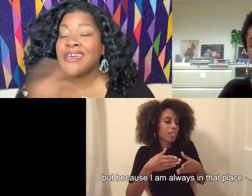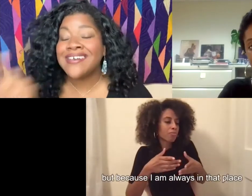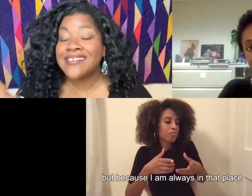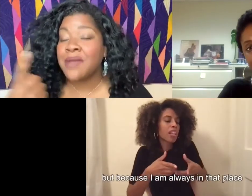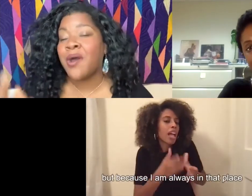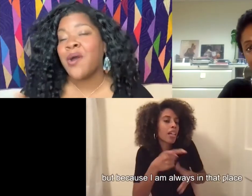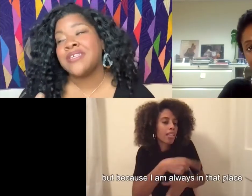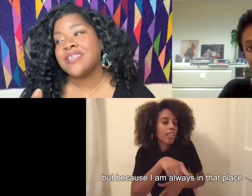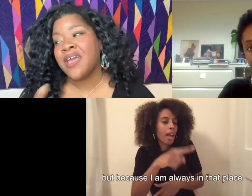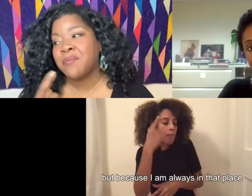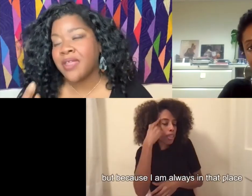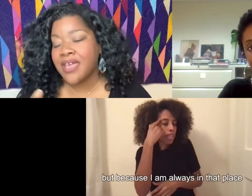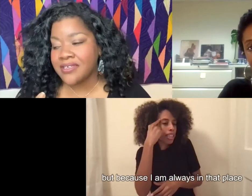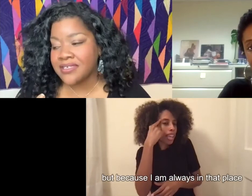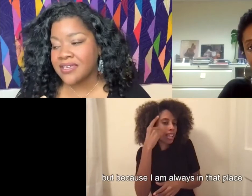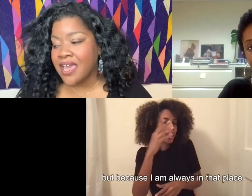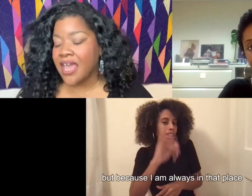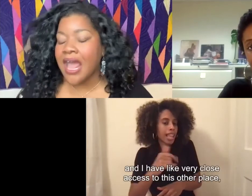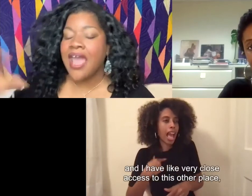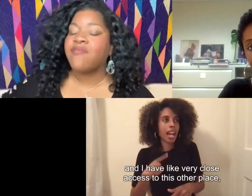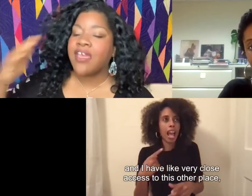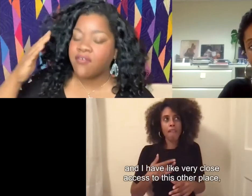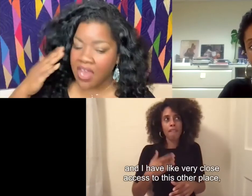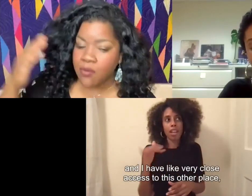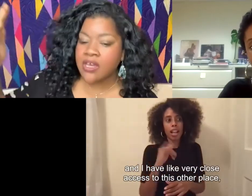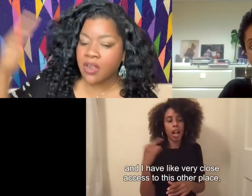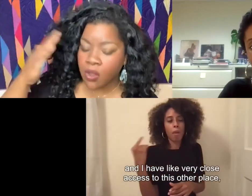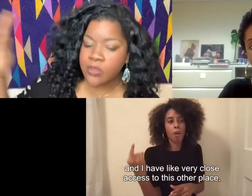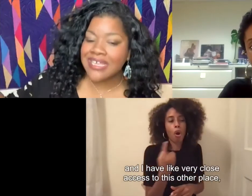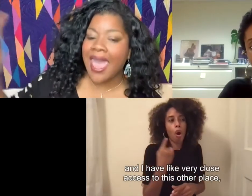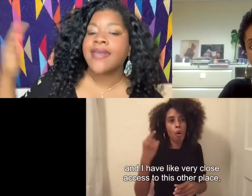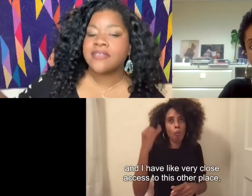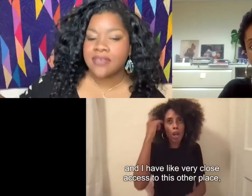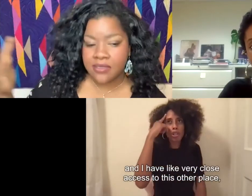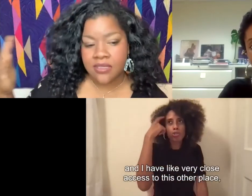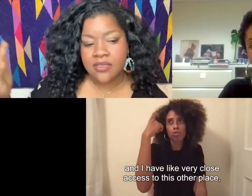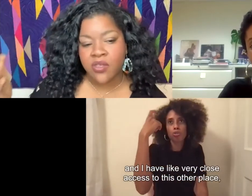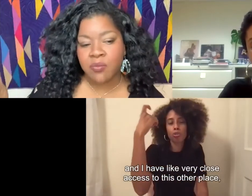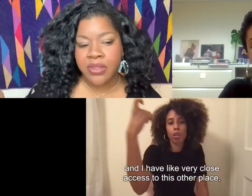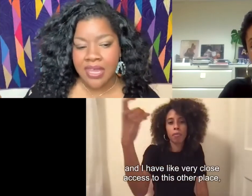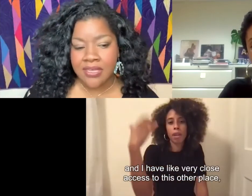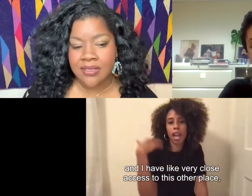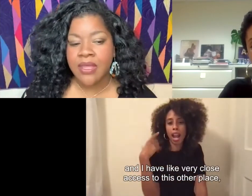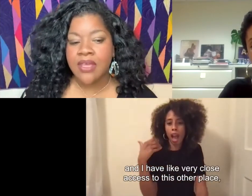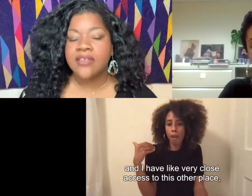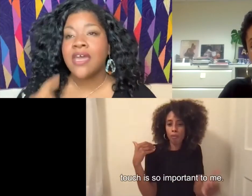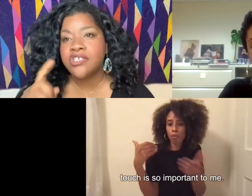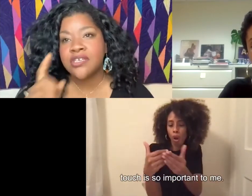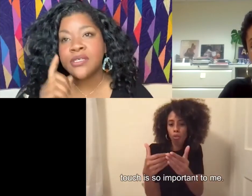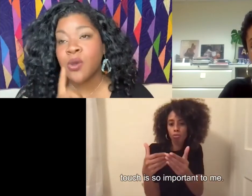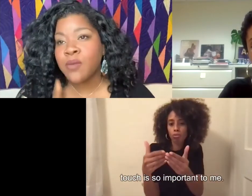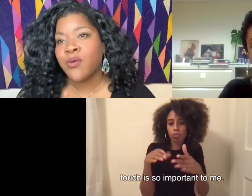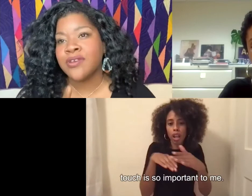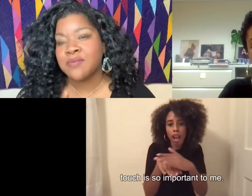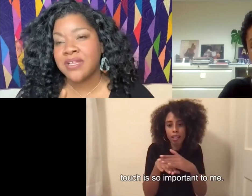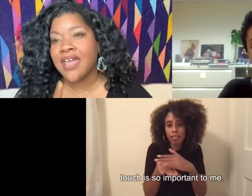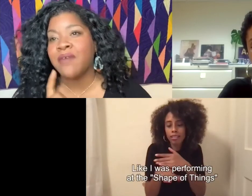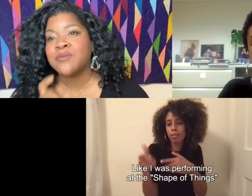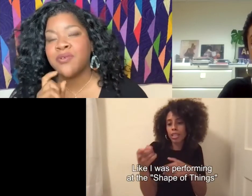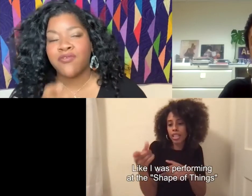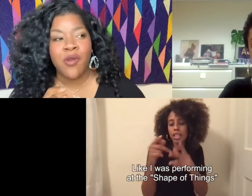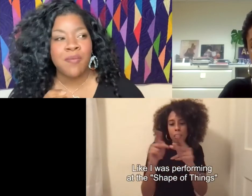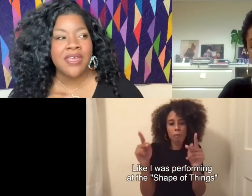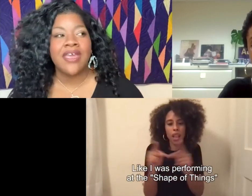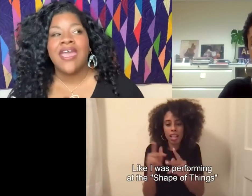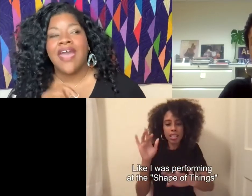but because I am always in that place and I have like very close access to this other place, touch is so important to me. Like